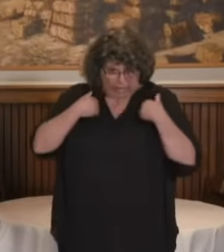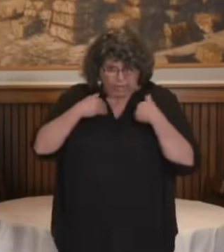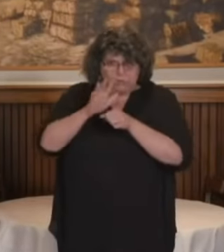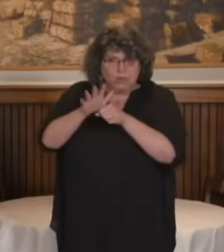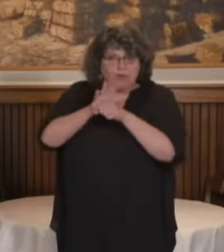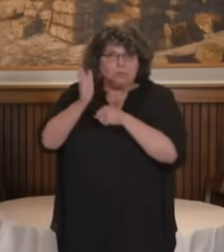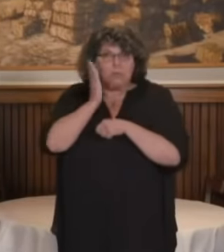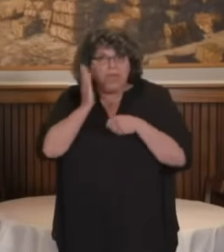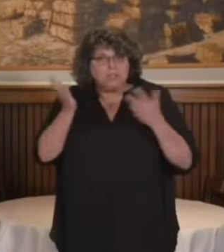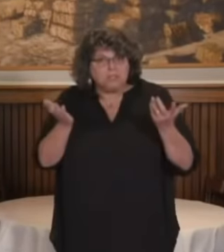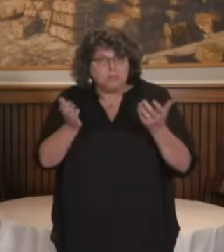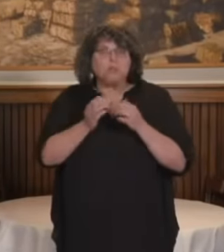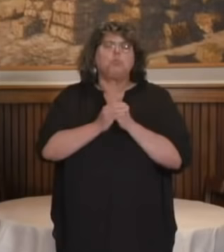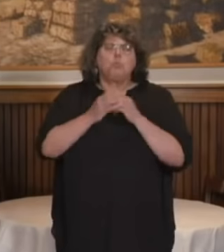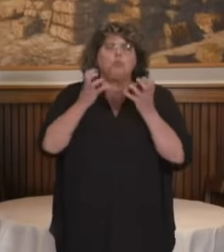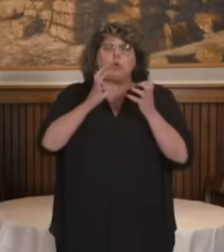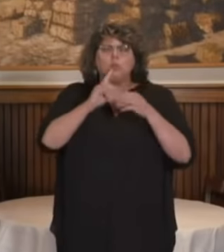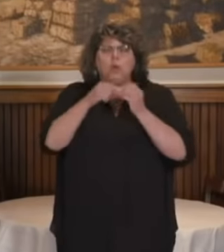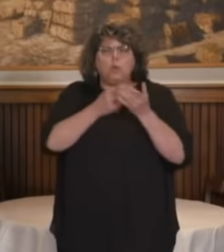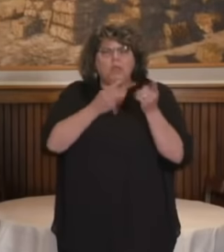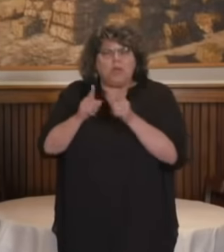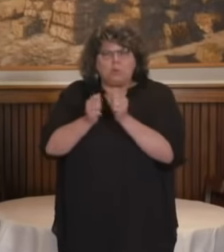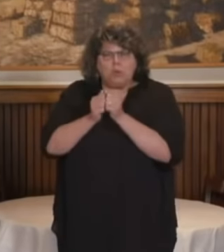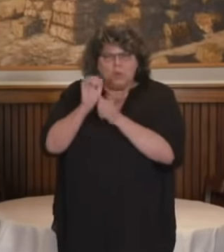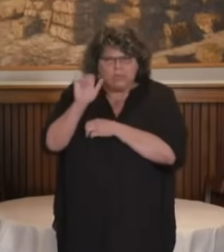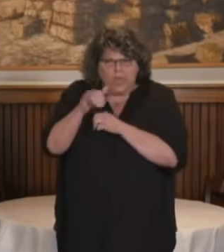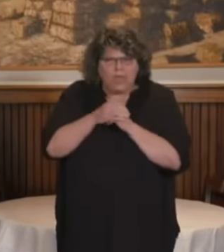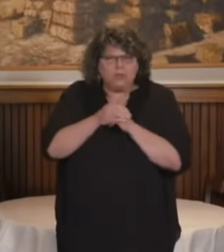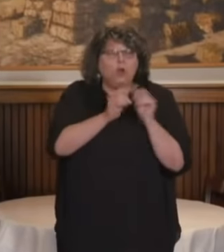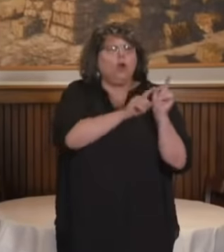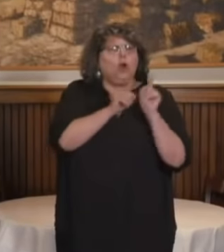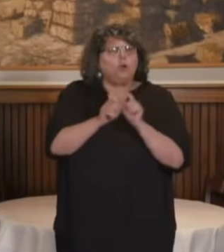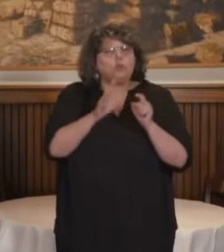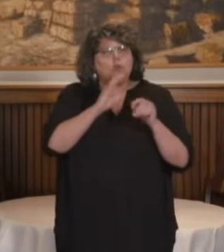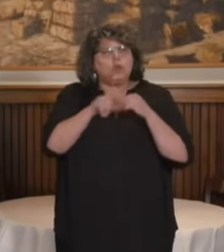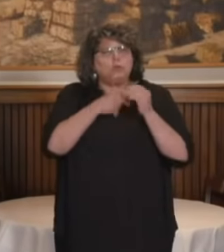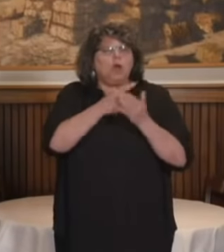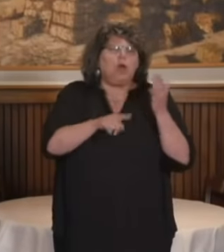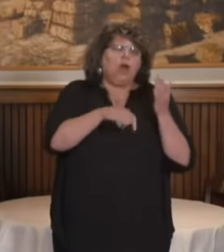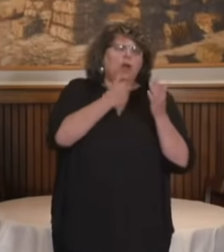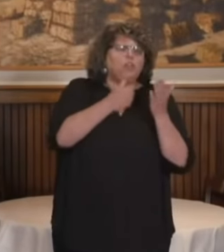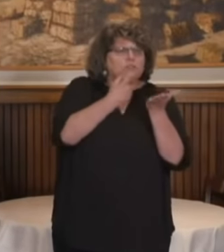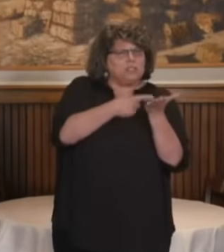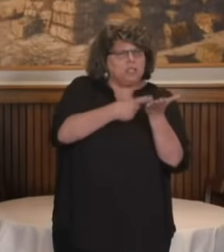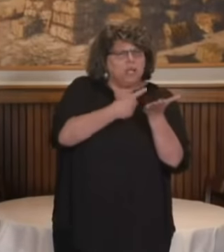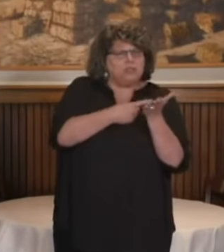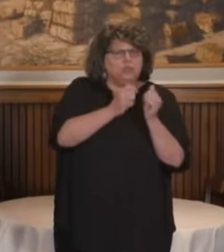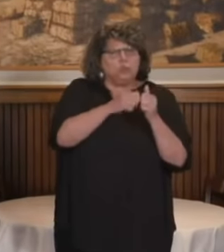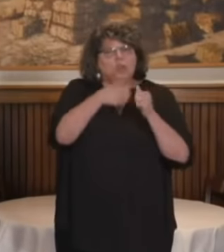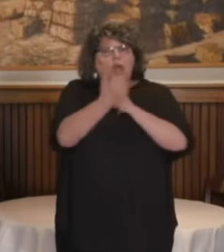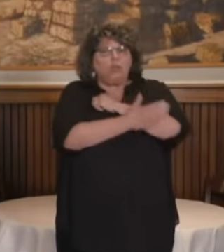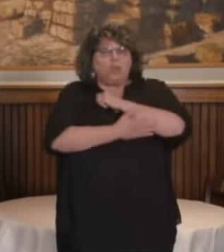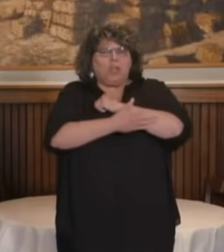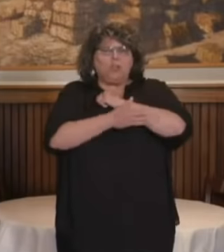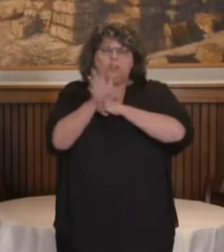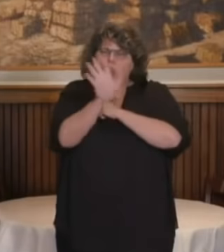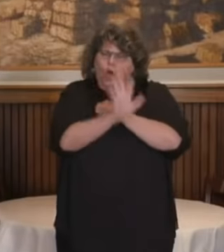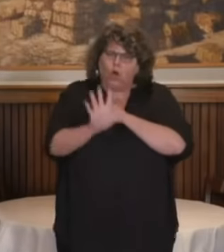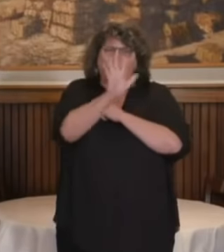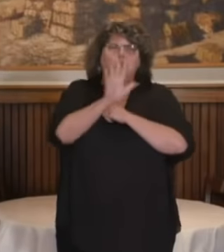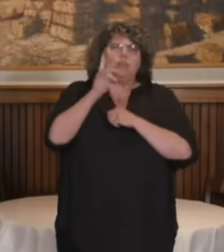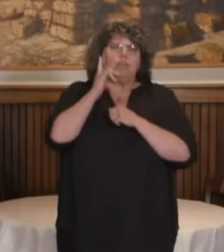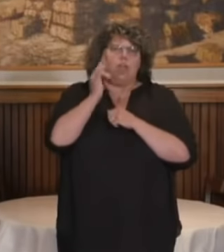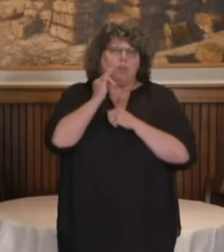update you not only on that progress, but also update you on the conversations we've been having with other counties throughout the state of